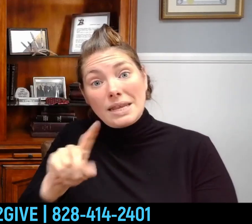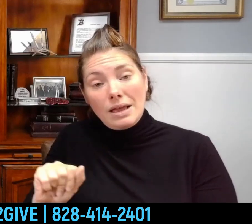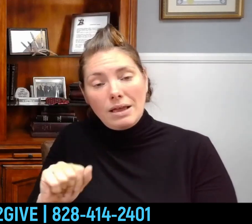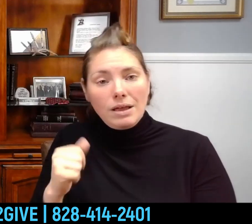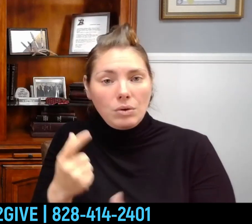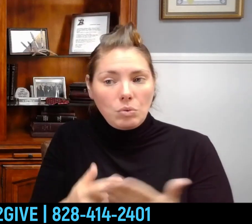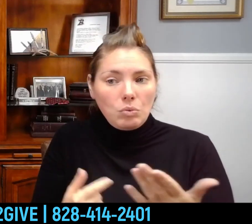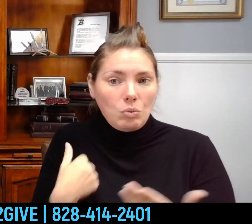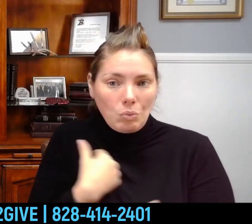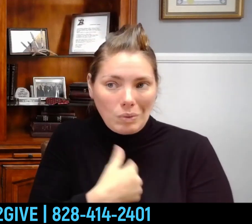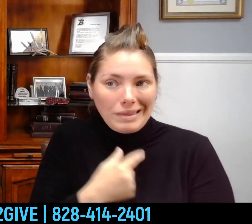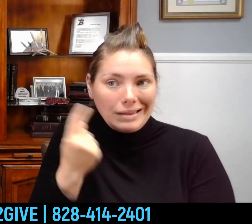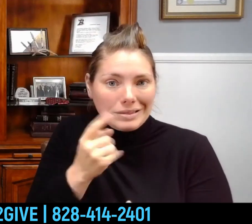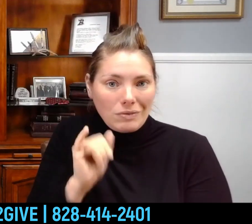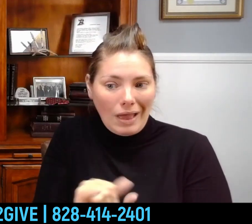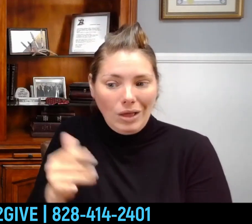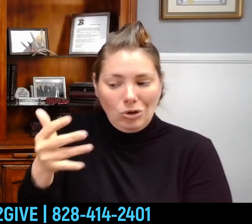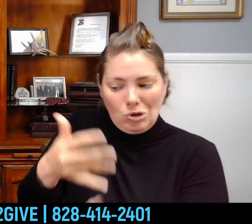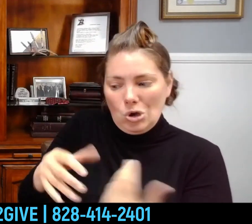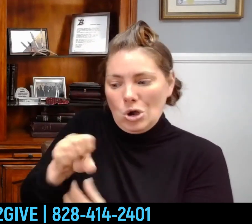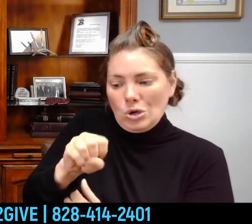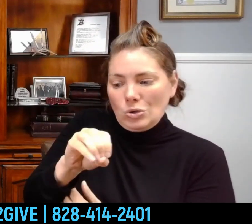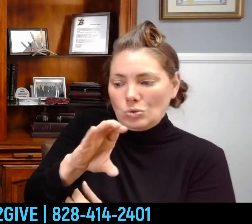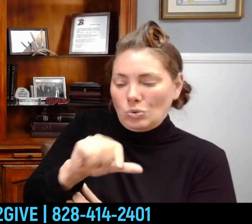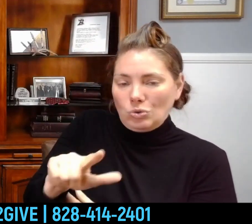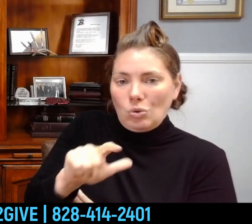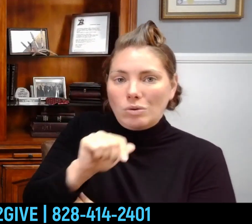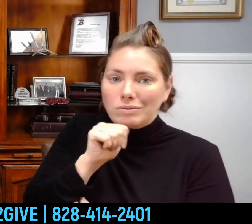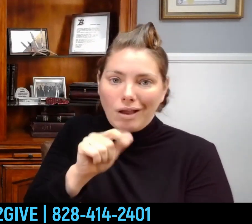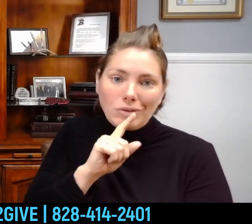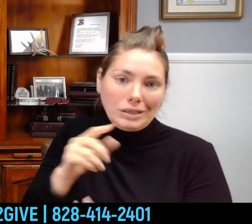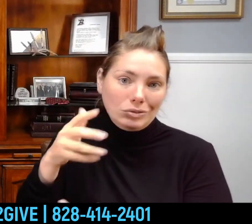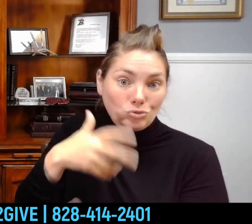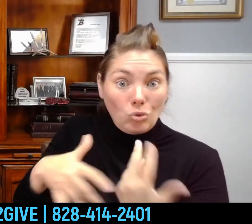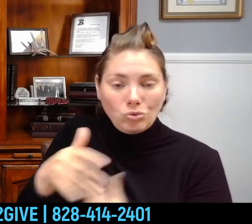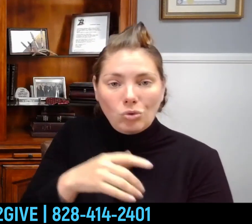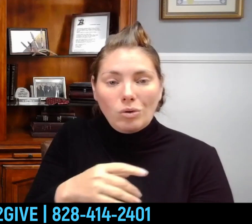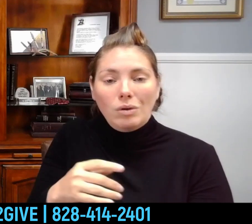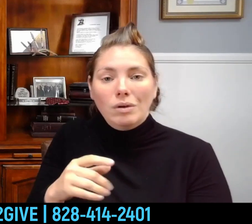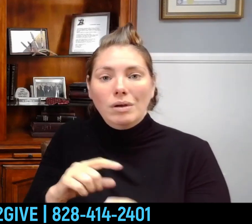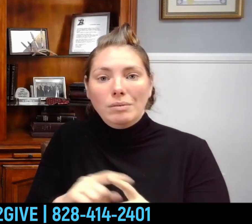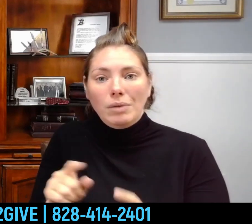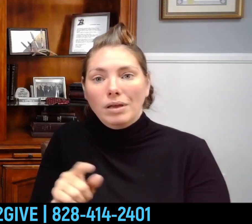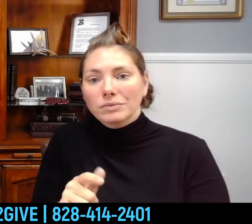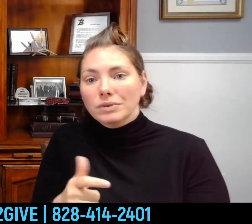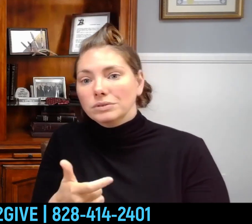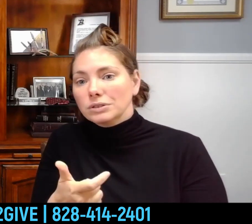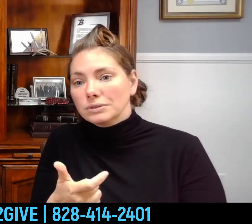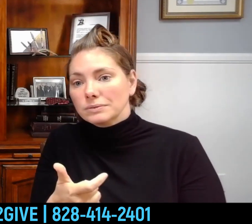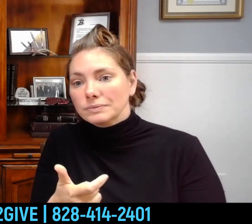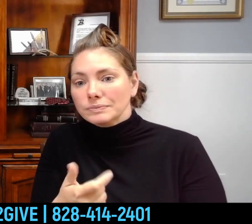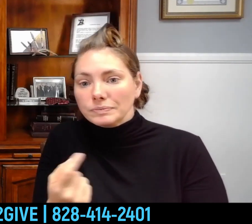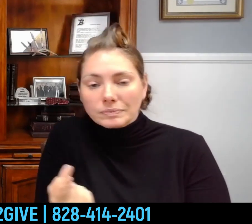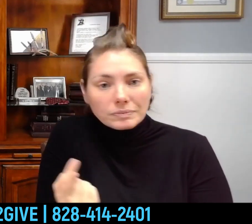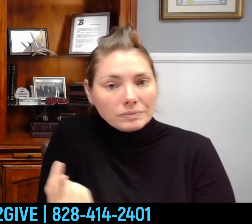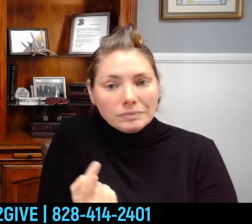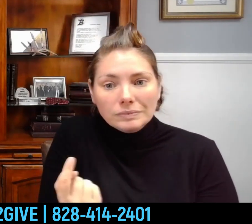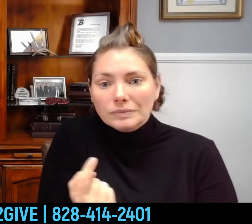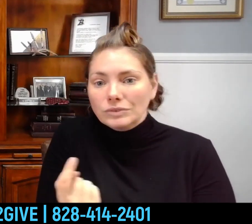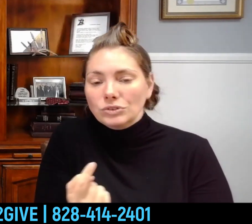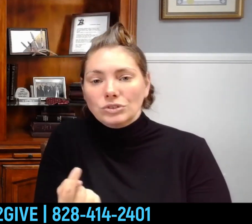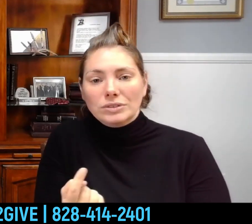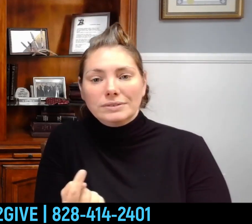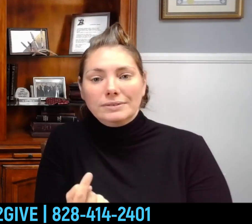consider social really isn't that social. Standing behind a camera or a keyboard gives